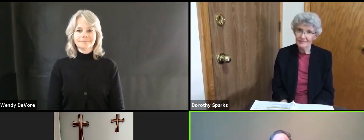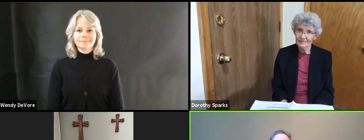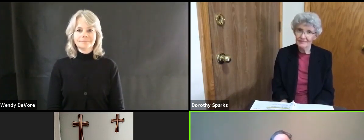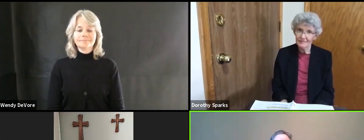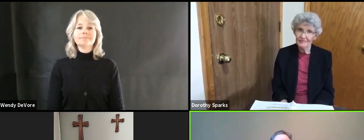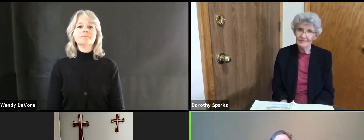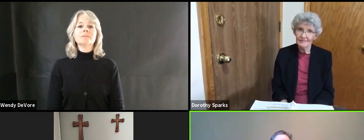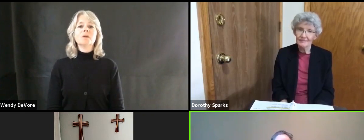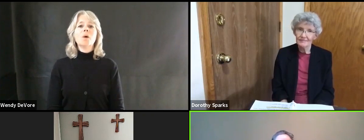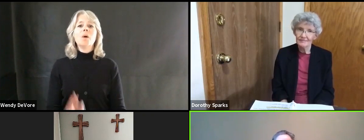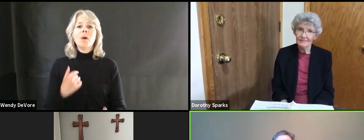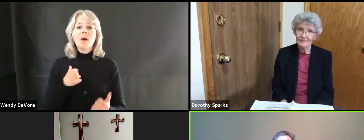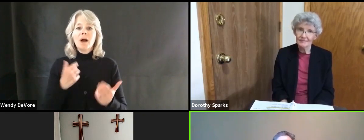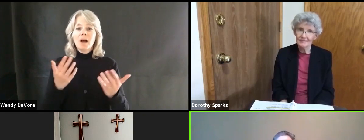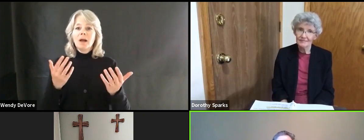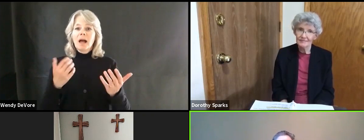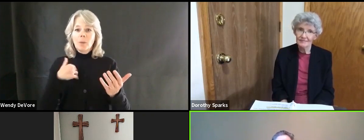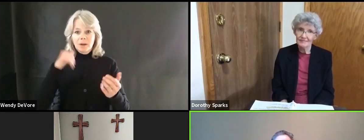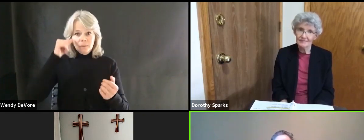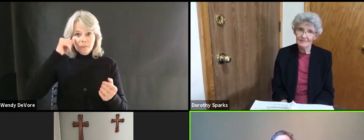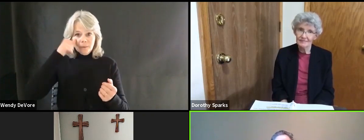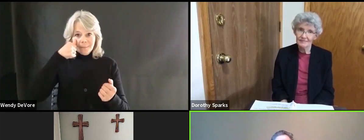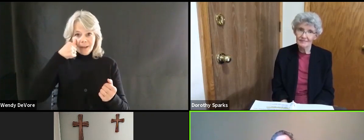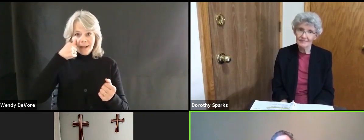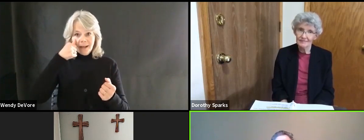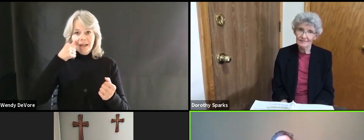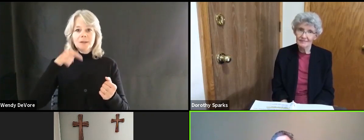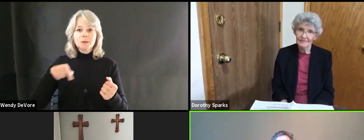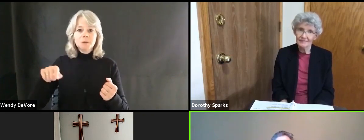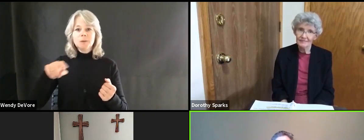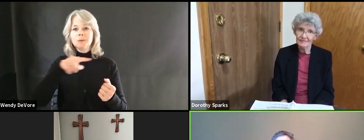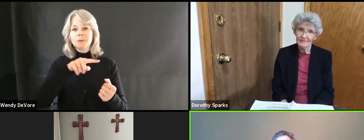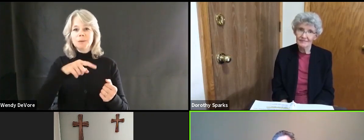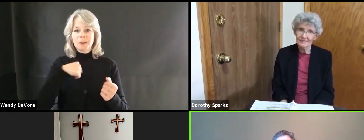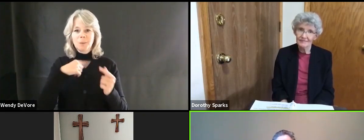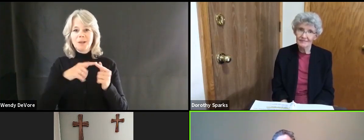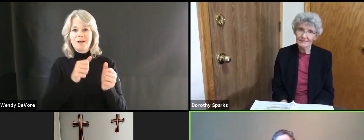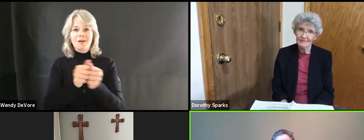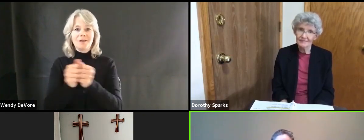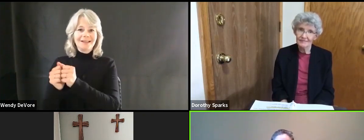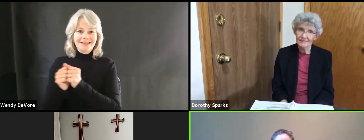I want to remind everyone that we are gathered here together,